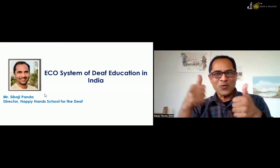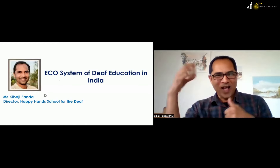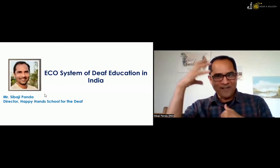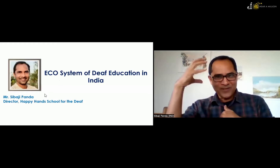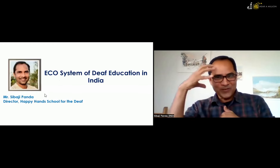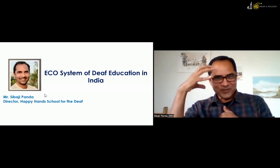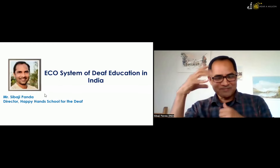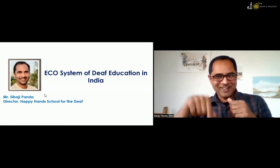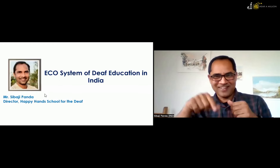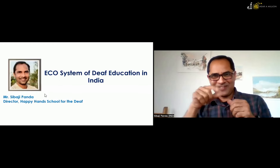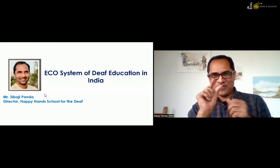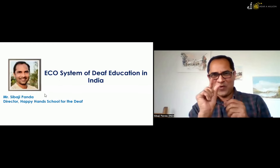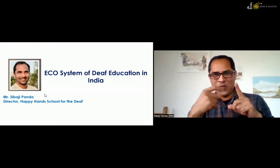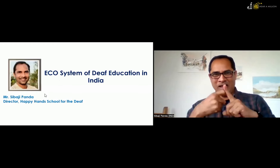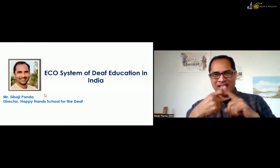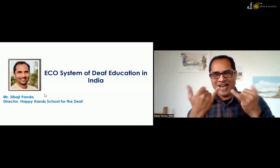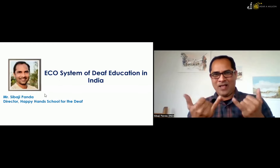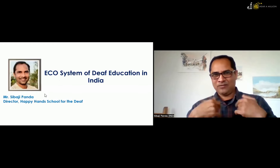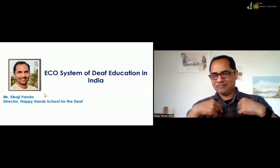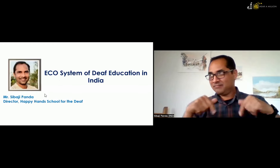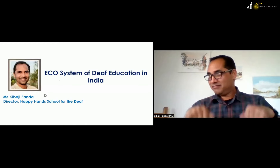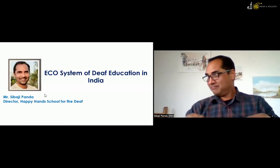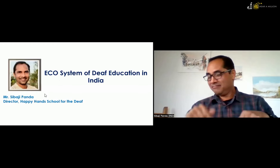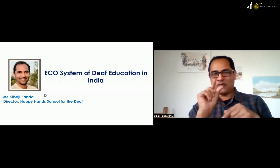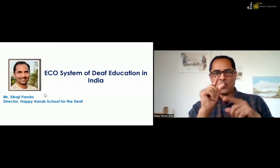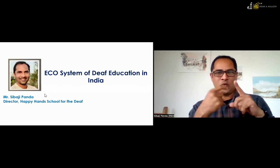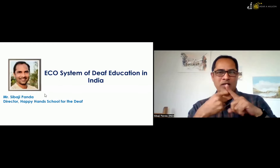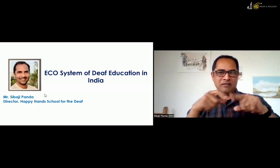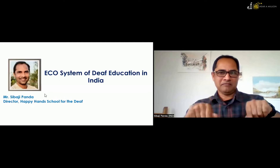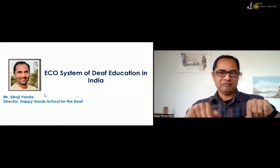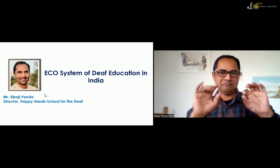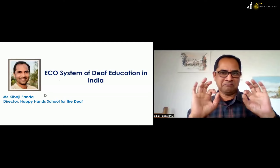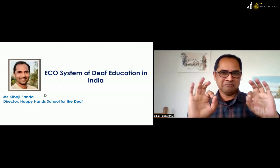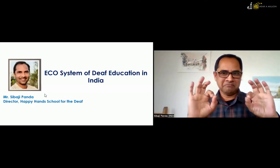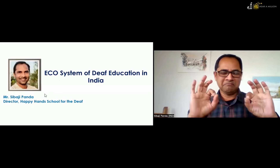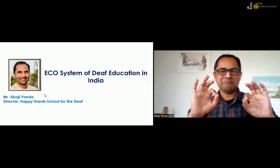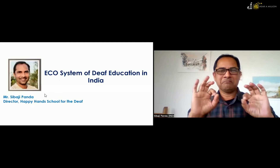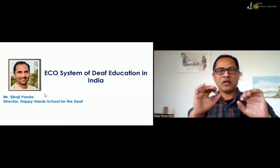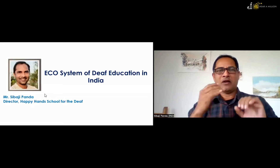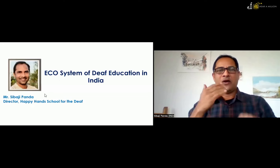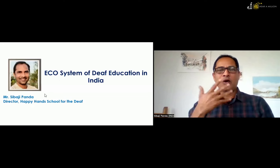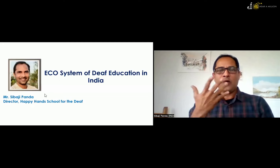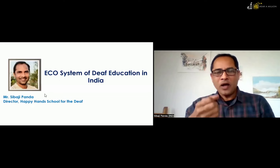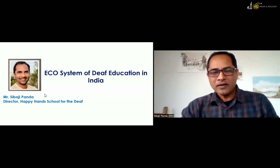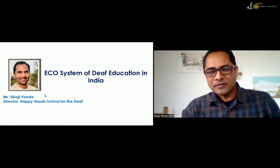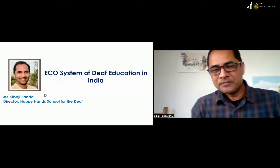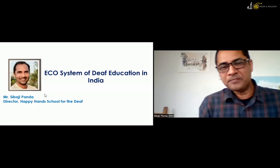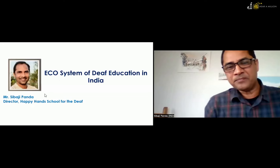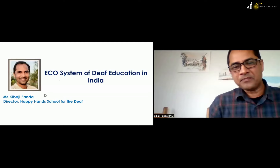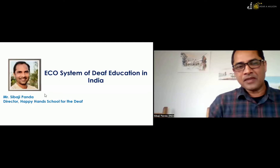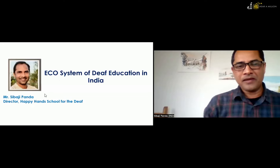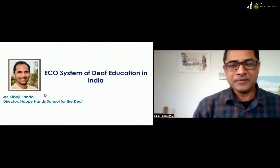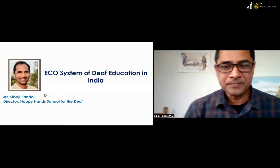Hello, everyone. Good afternoon from UK. That's where I am at.